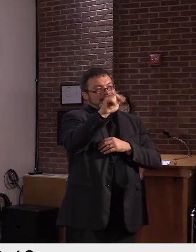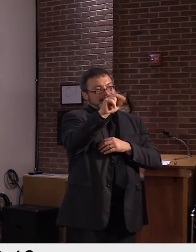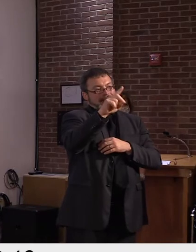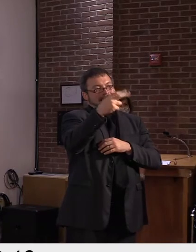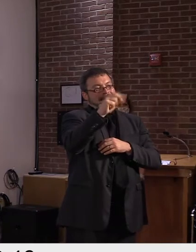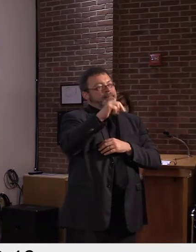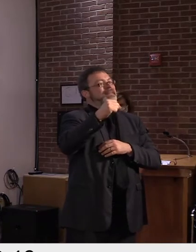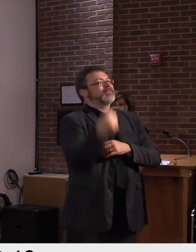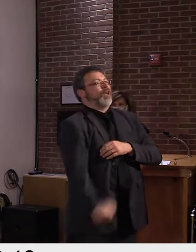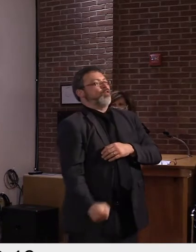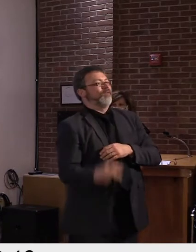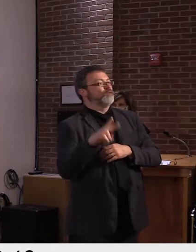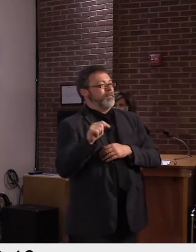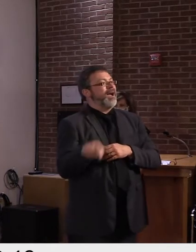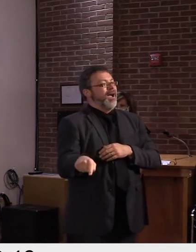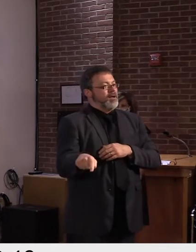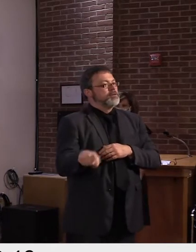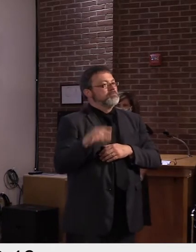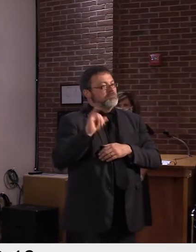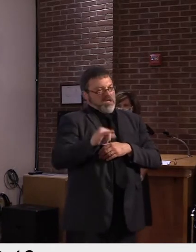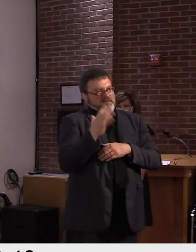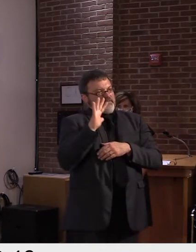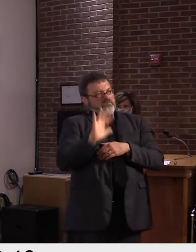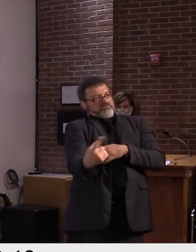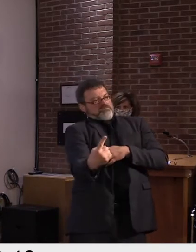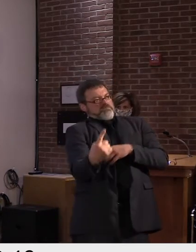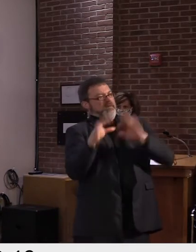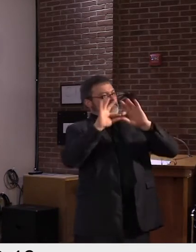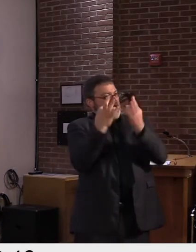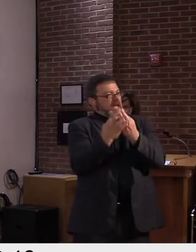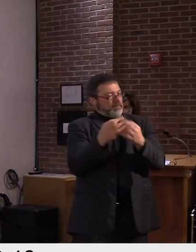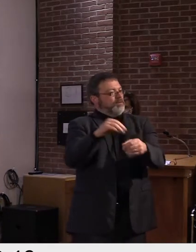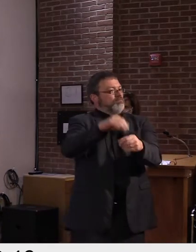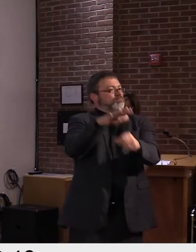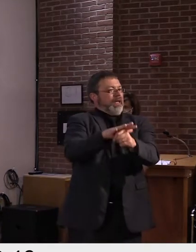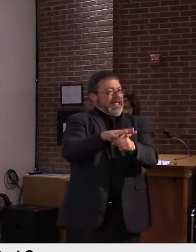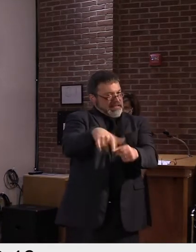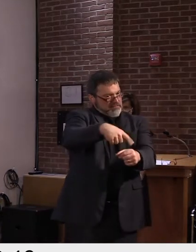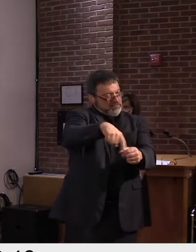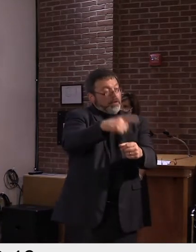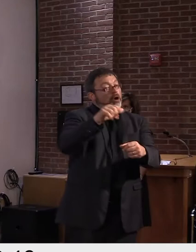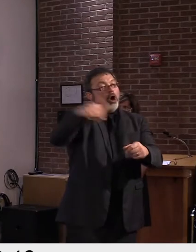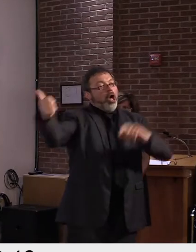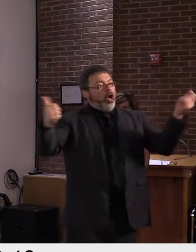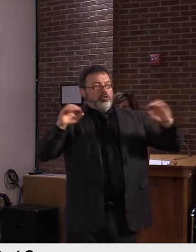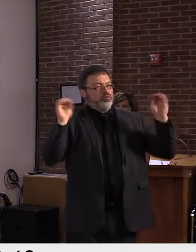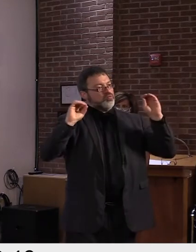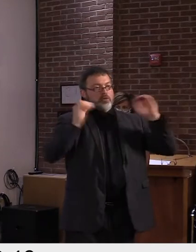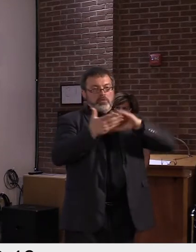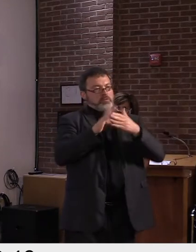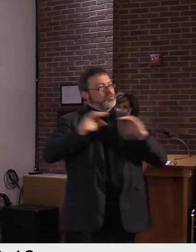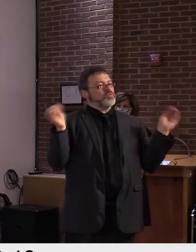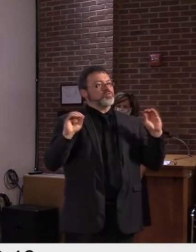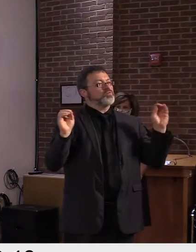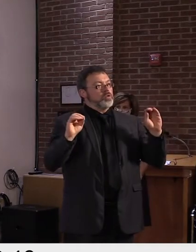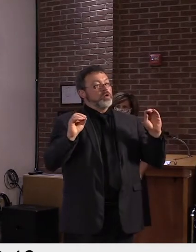been identified beyond the family. Testing has been ongoing and is being offered again today in